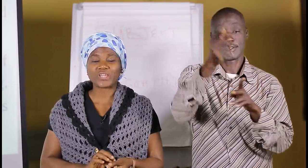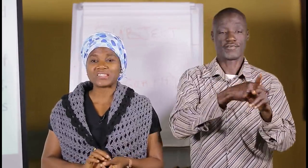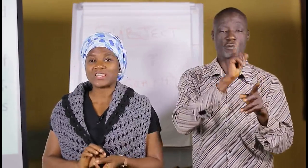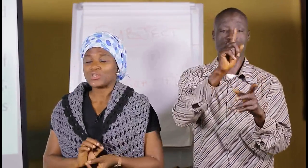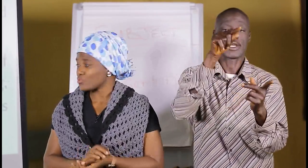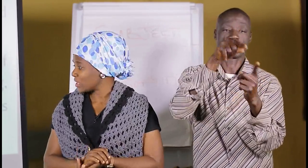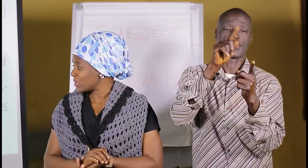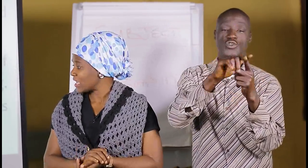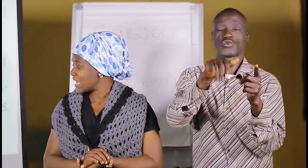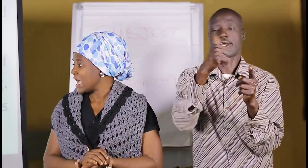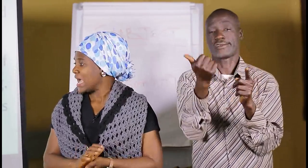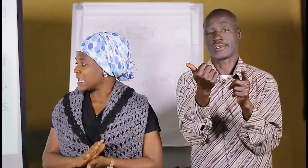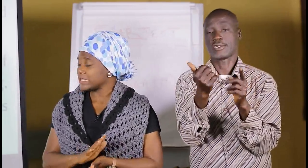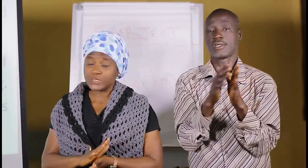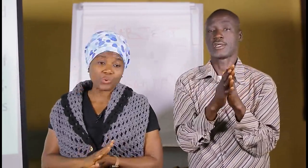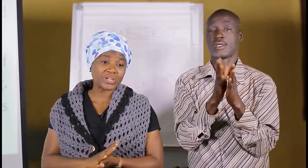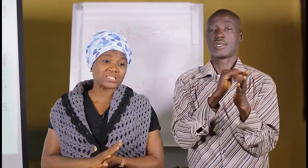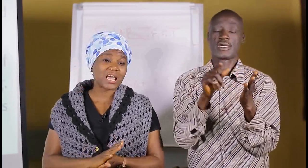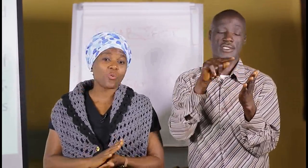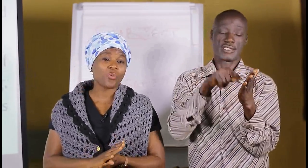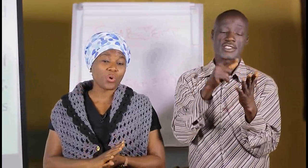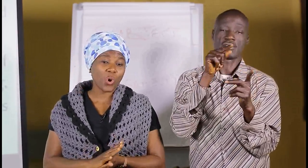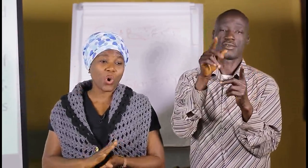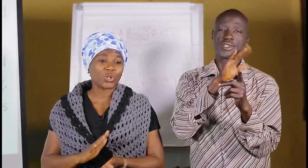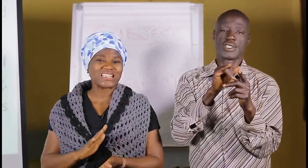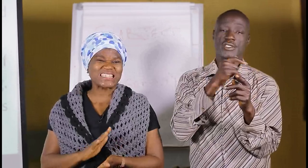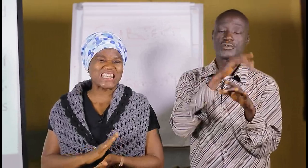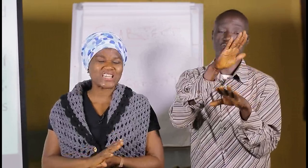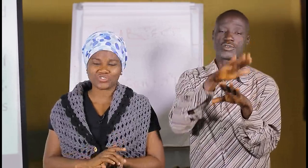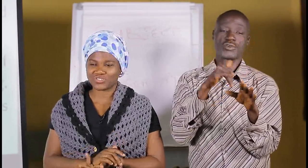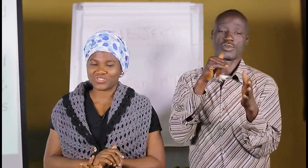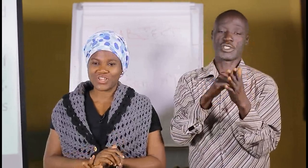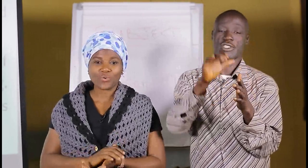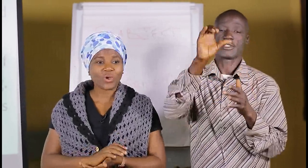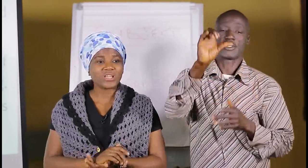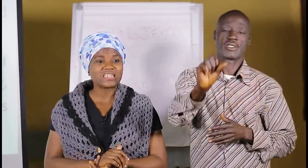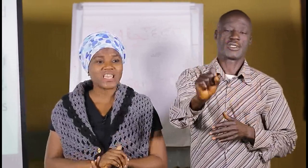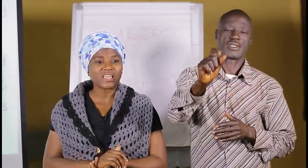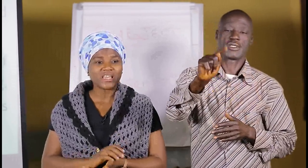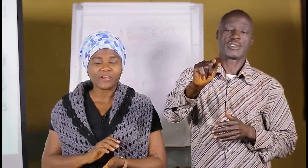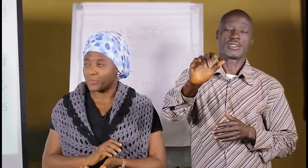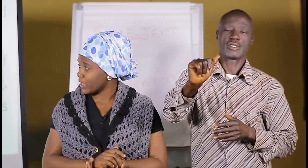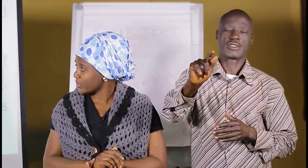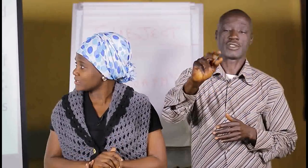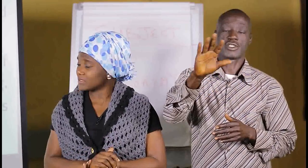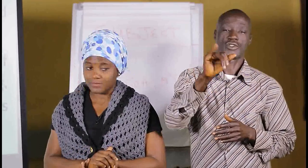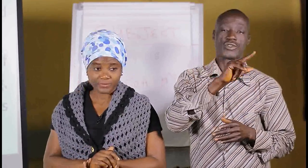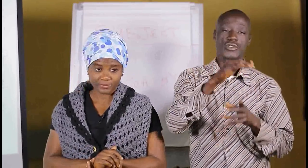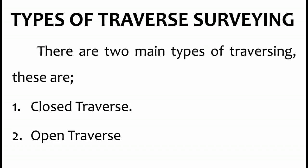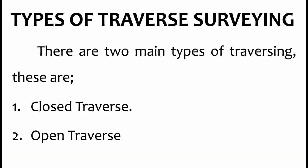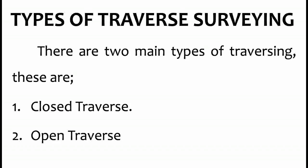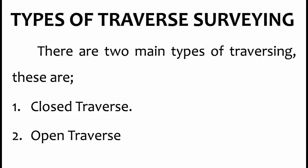one point to another, and these points are what we call stations, where we take